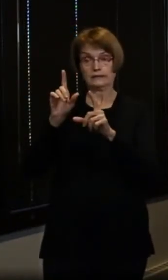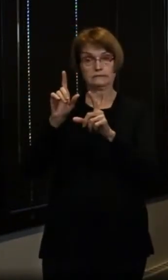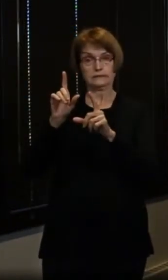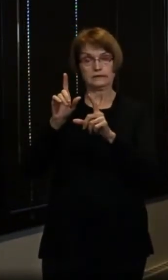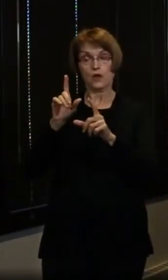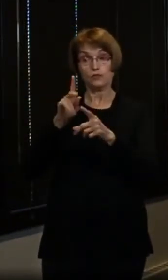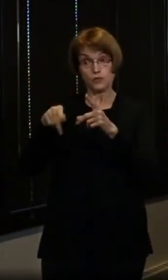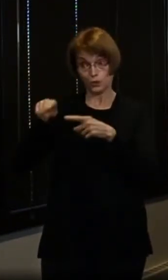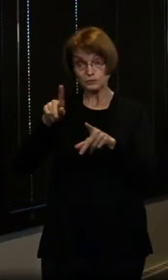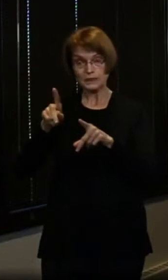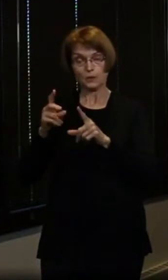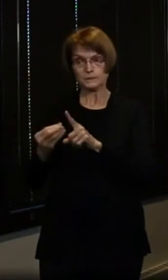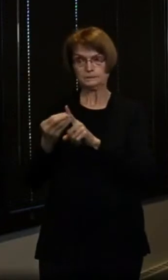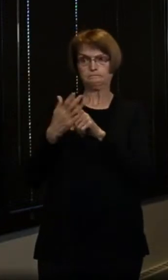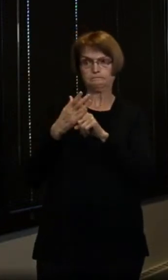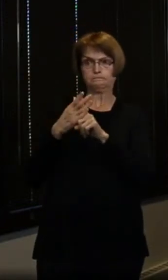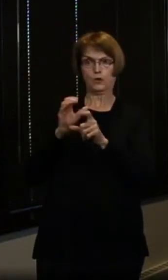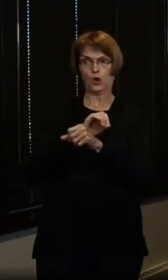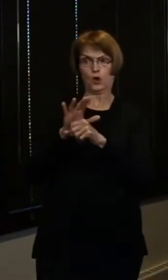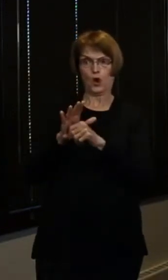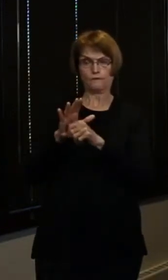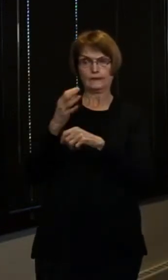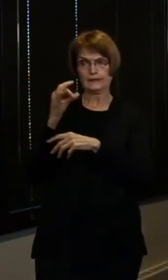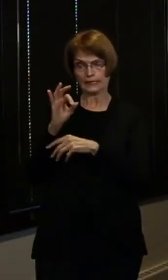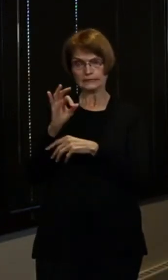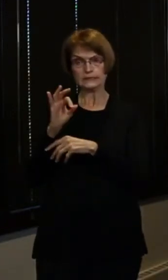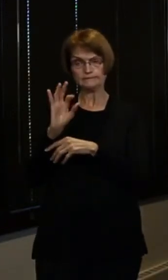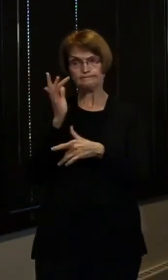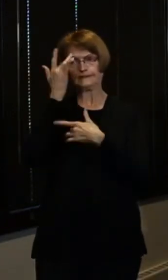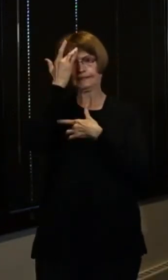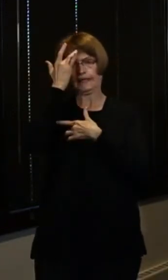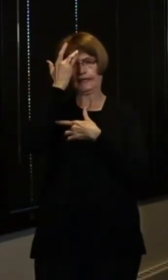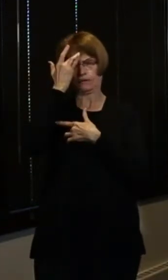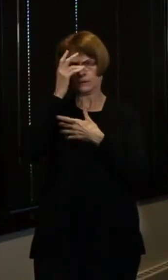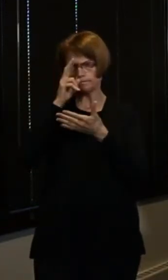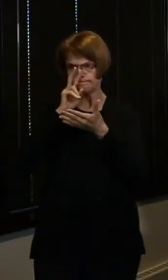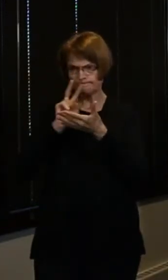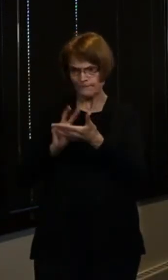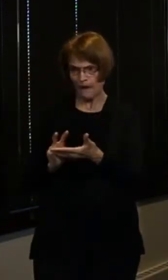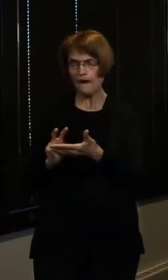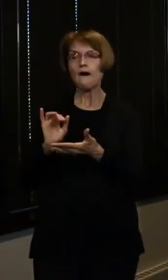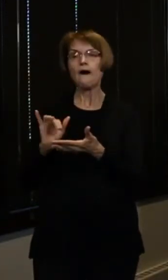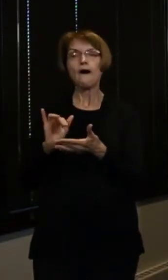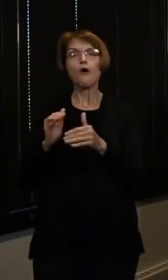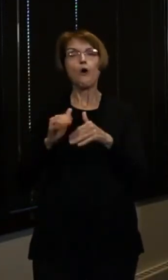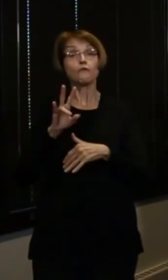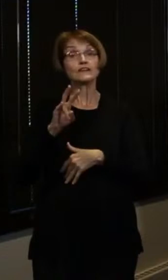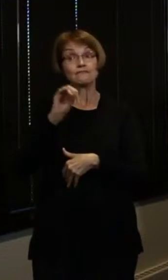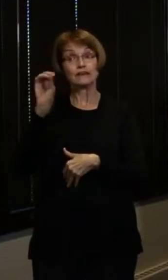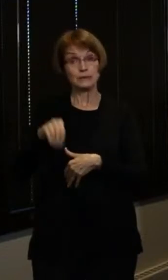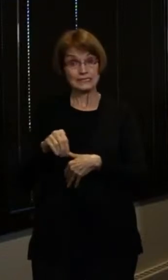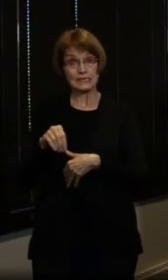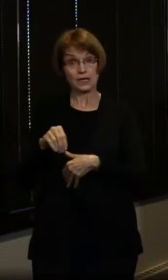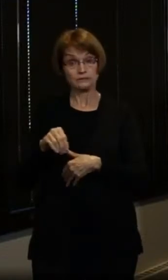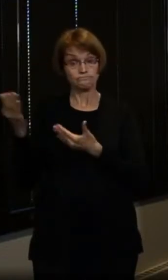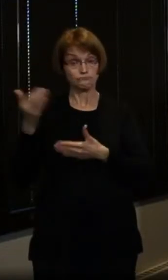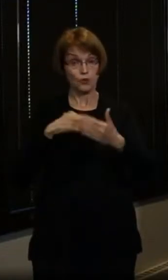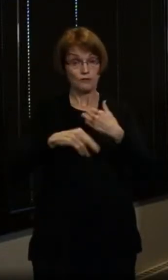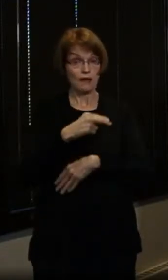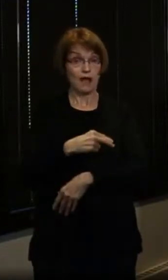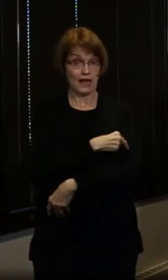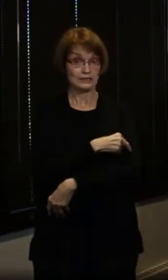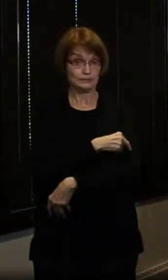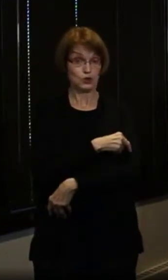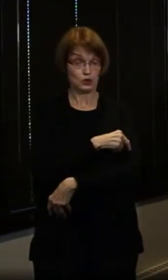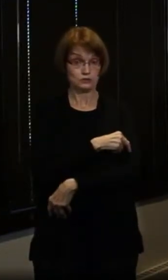exposure and sickness, these are what we see. Of the over 70% of people that are admitted to the hospitals within